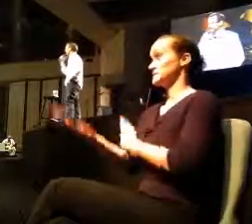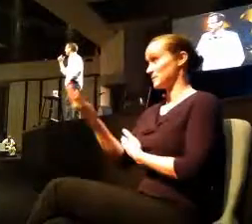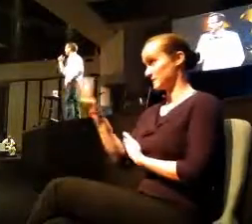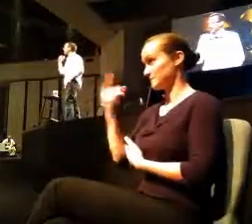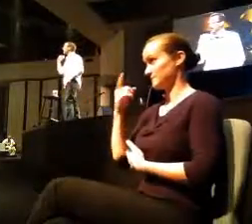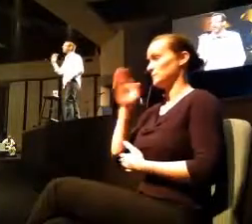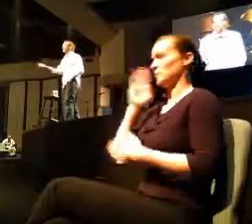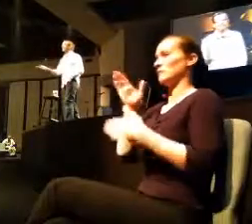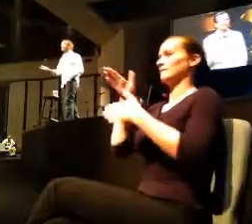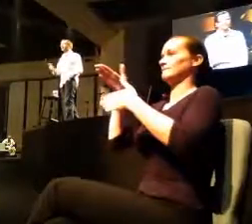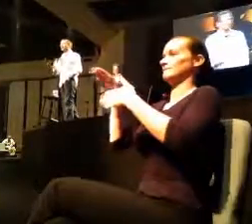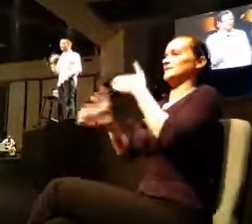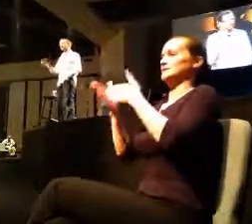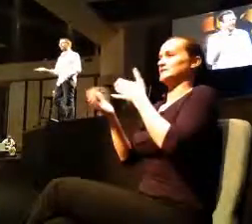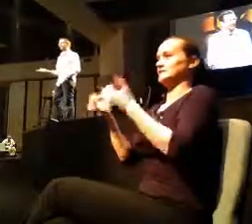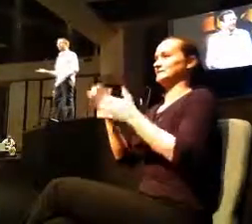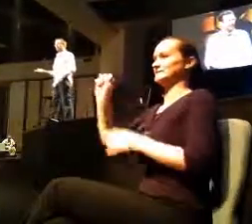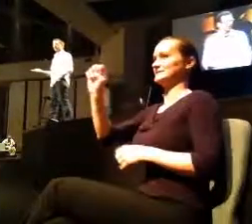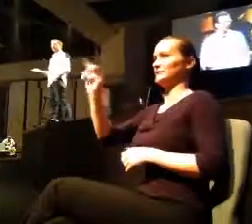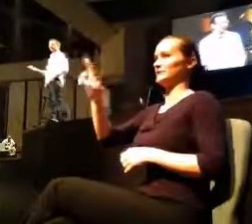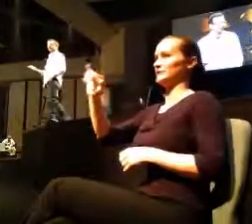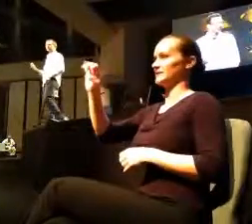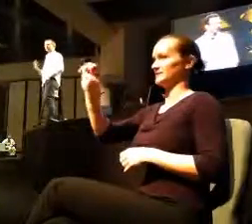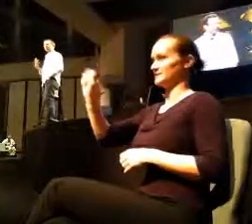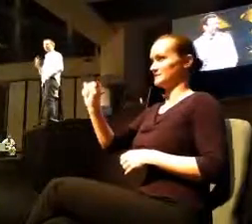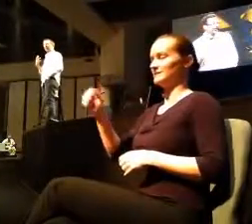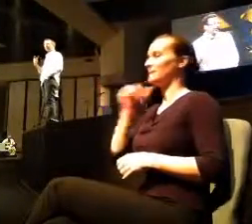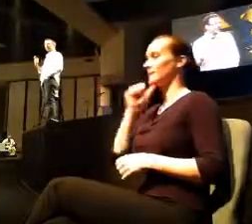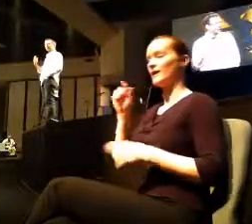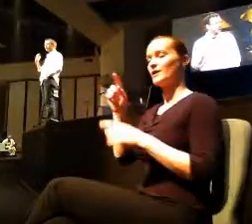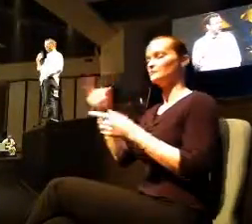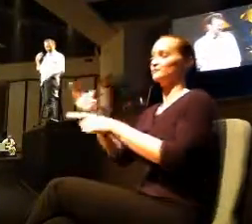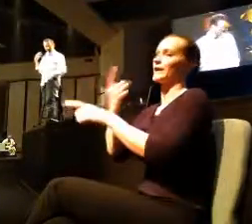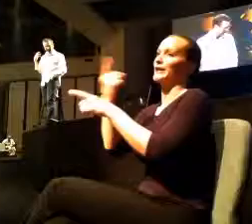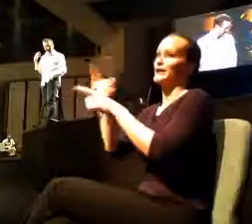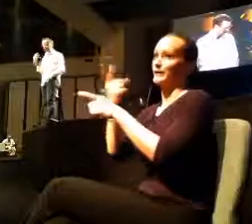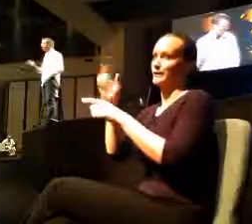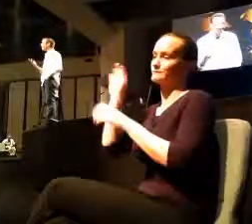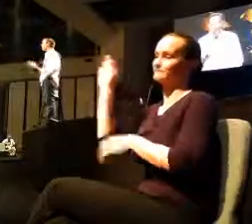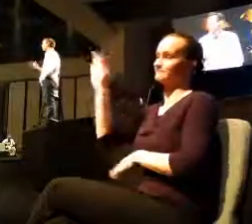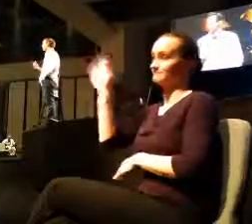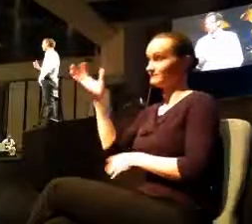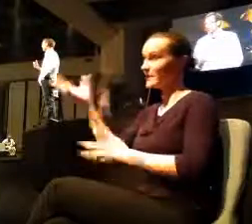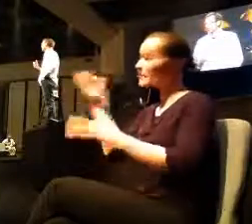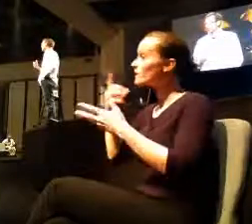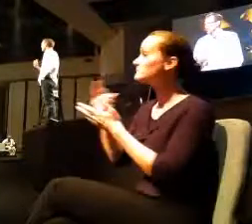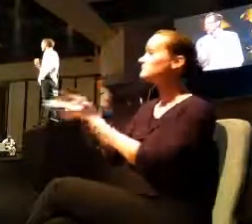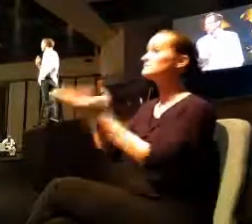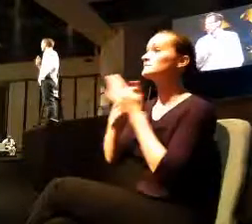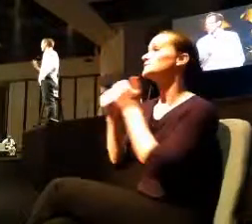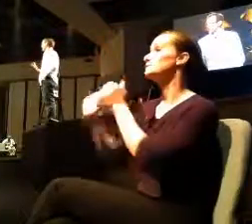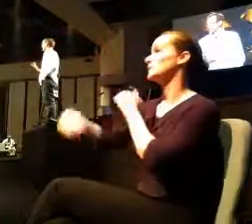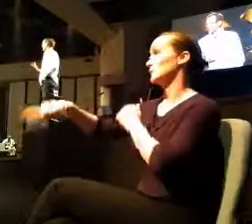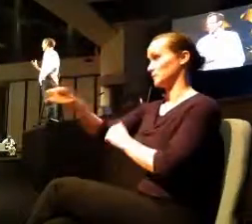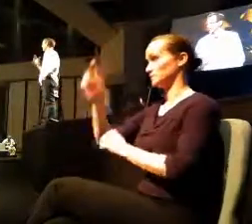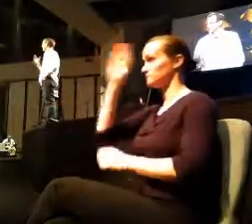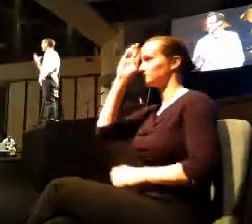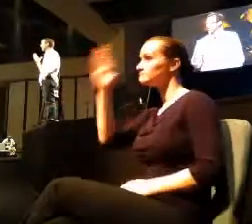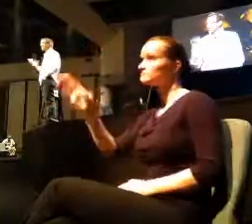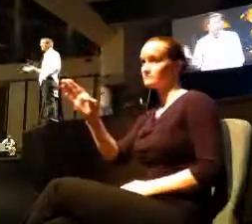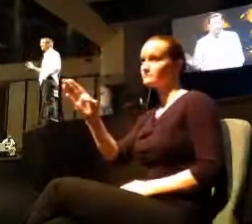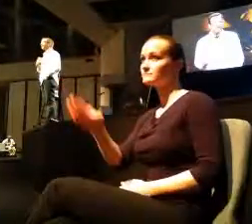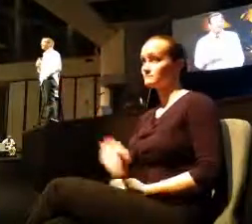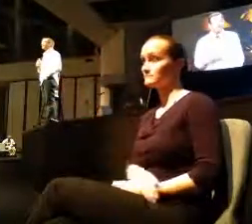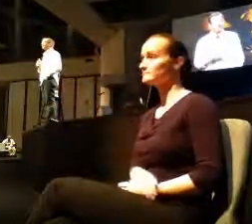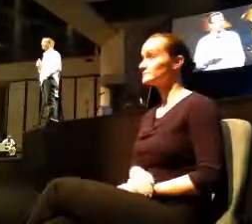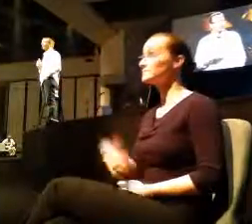series, I'm not going to give kind of a regular sermon. I want to have a moment to just really talk with you all directly here. And so